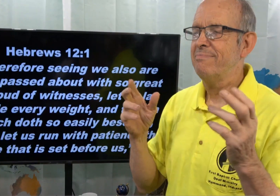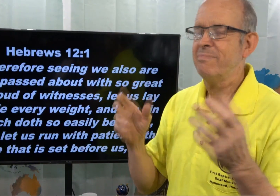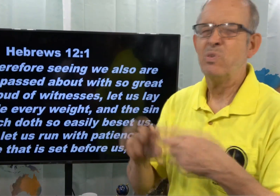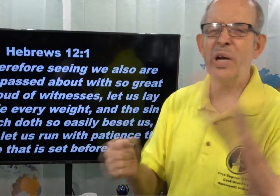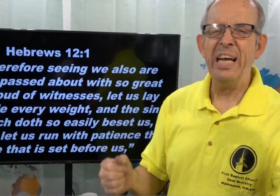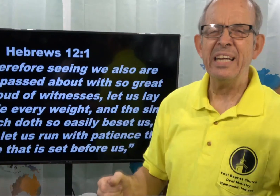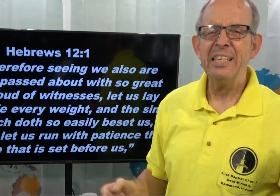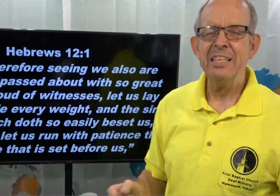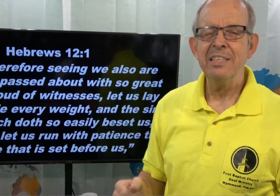Quit.